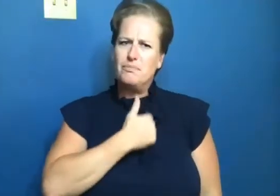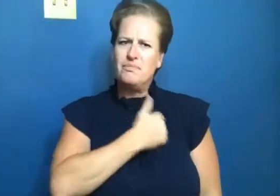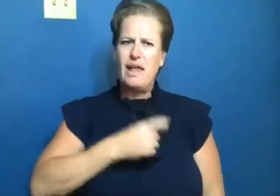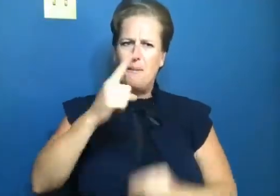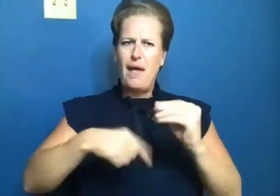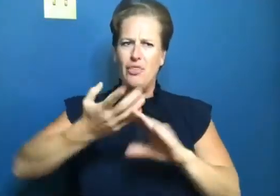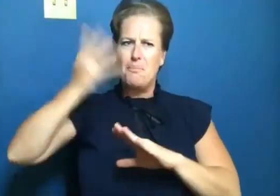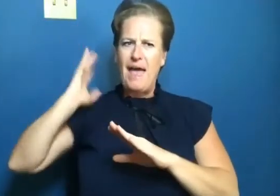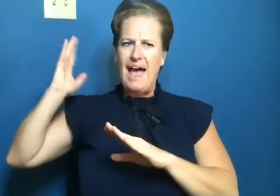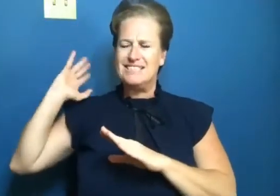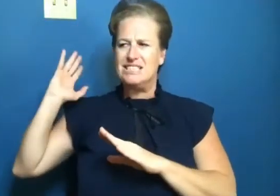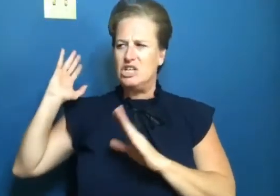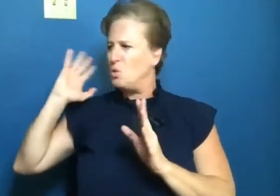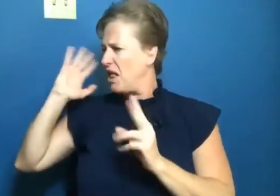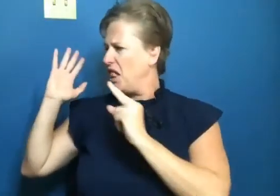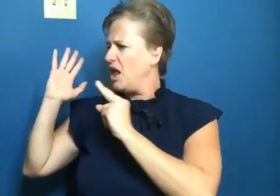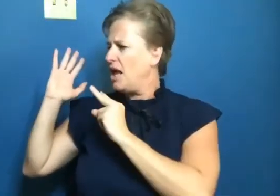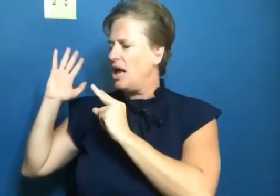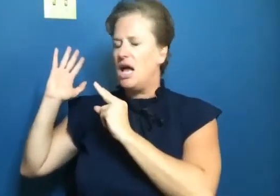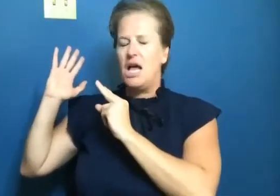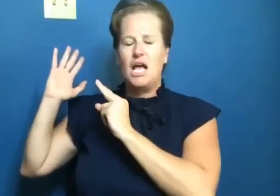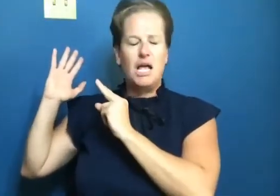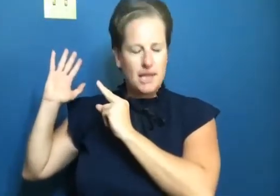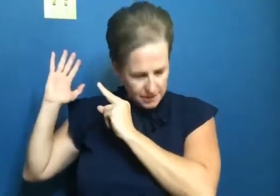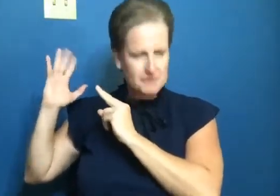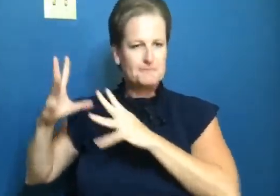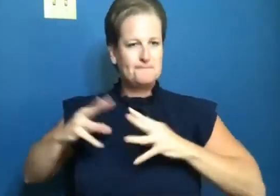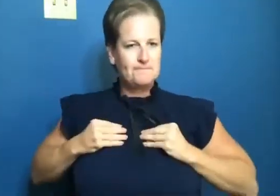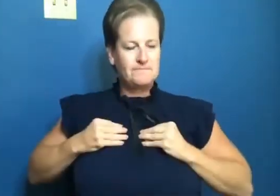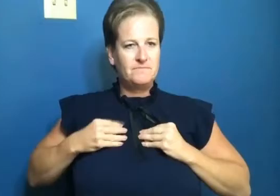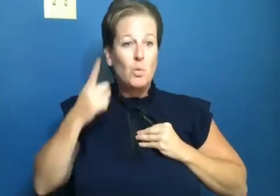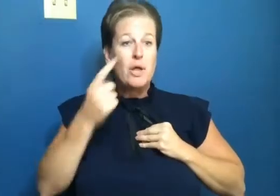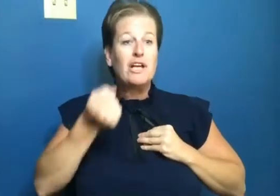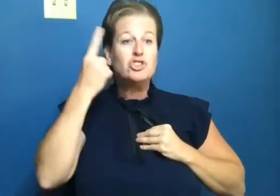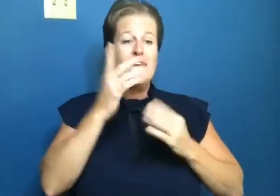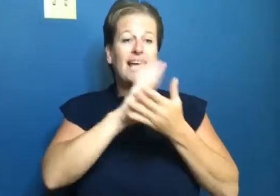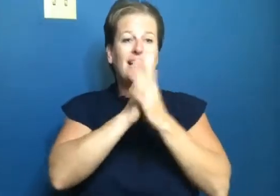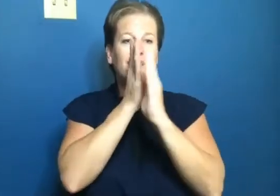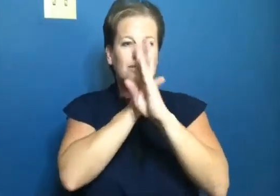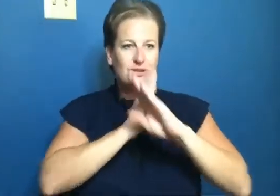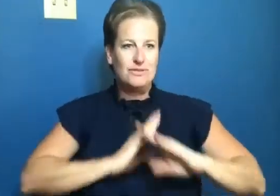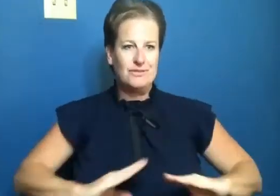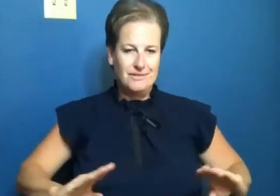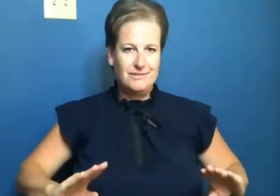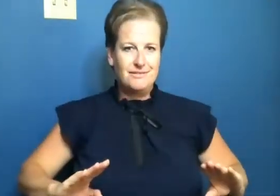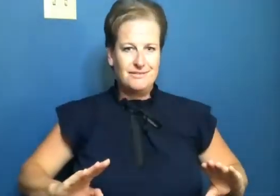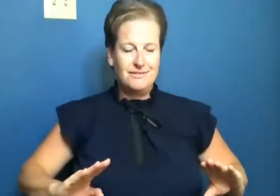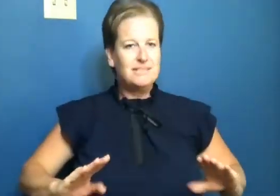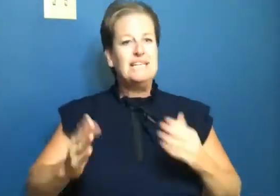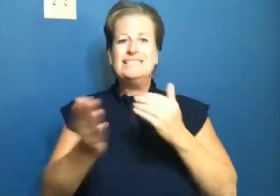will comprehend the word serenity and we will know peace. No matter how far down the scale we